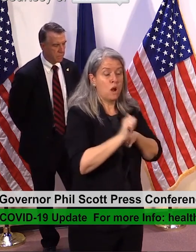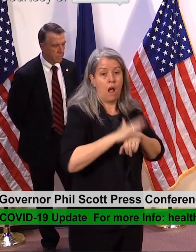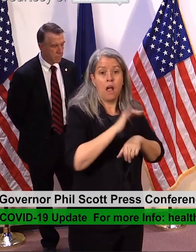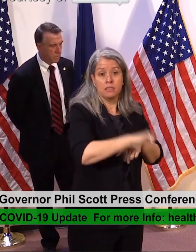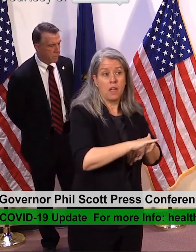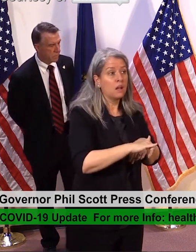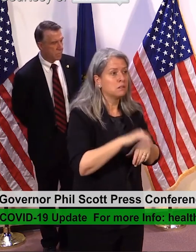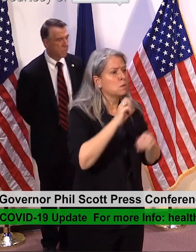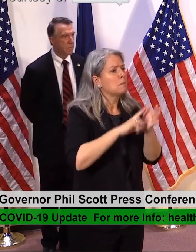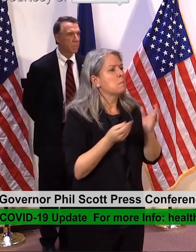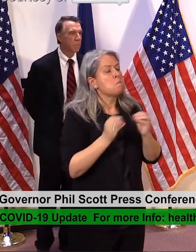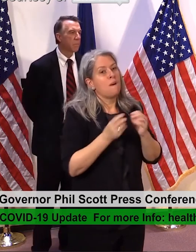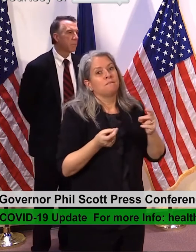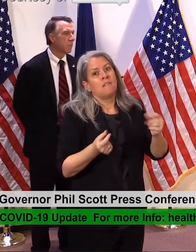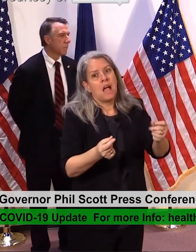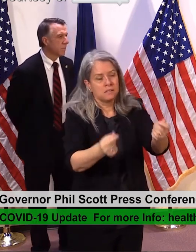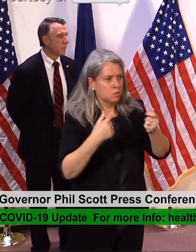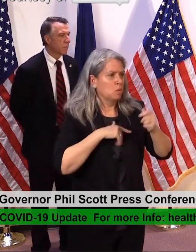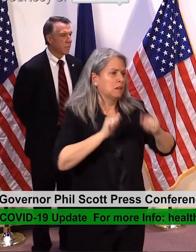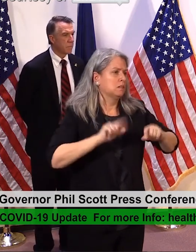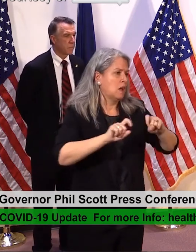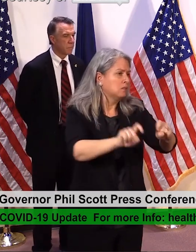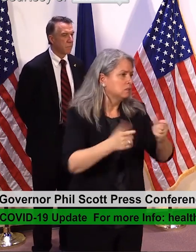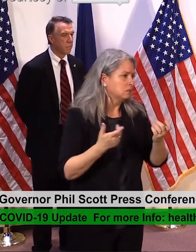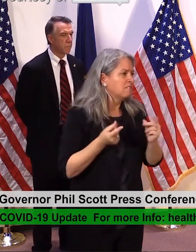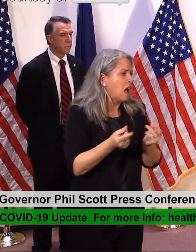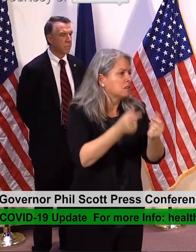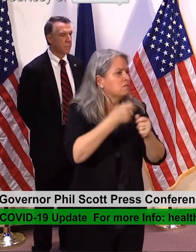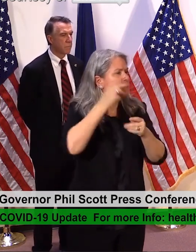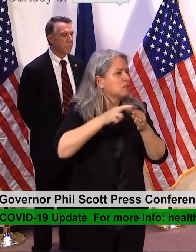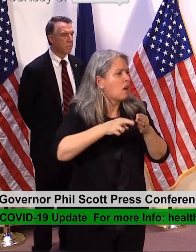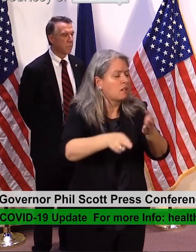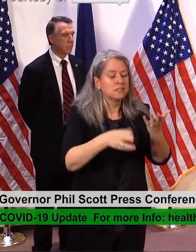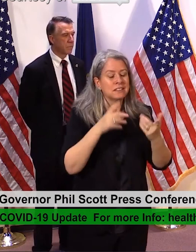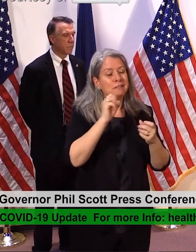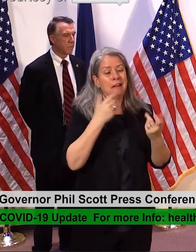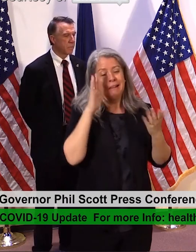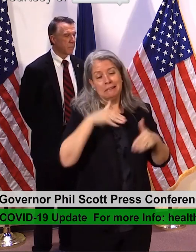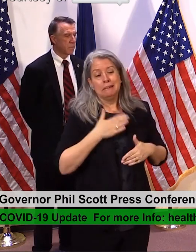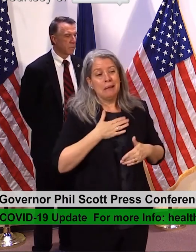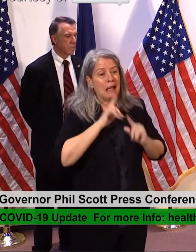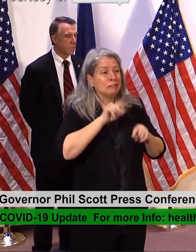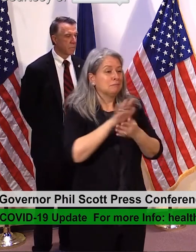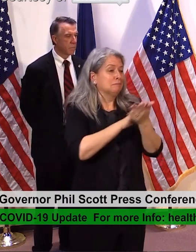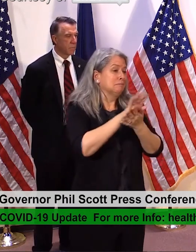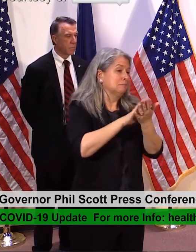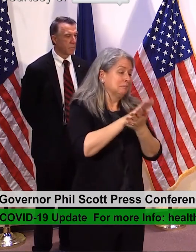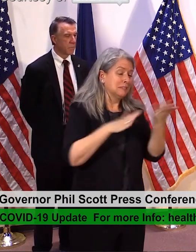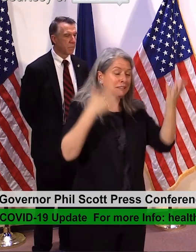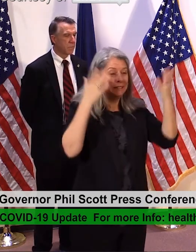test, which would provide even further capacity. So I have to be vague, like any modeling